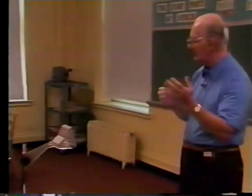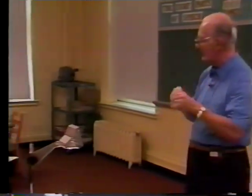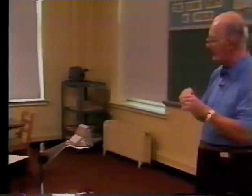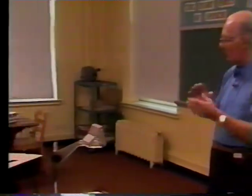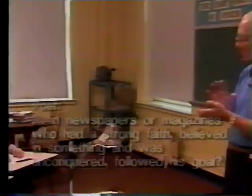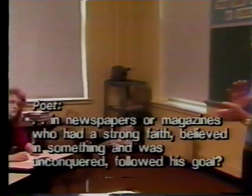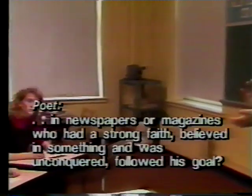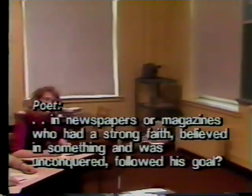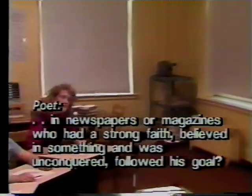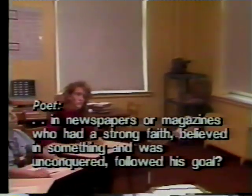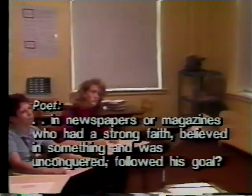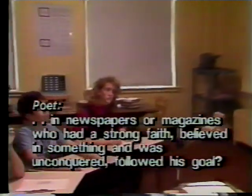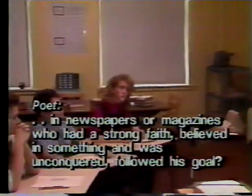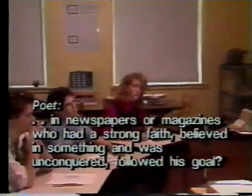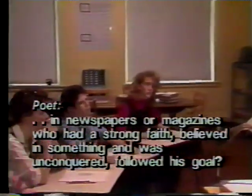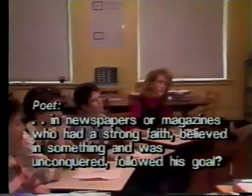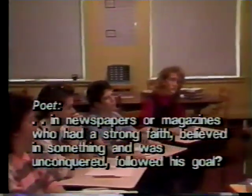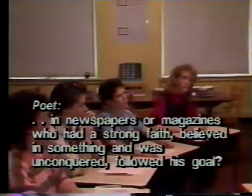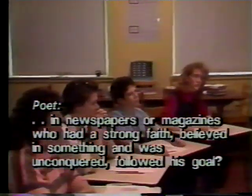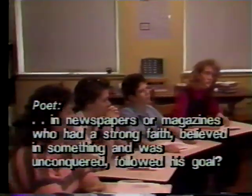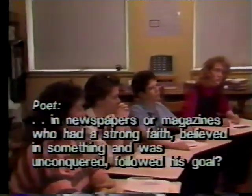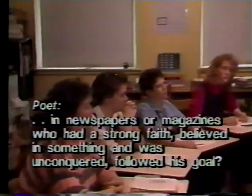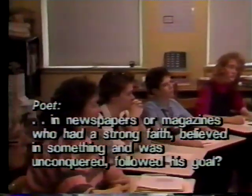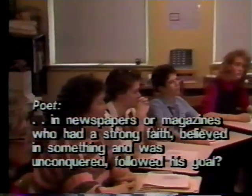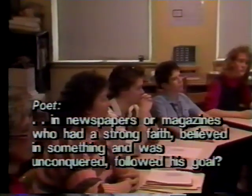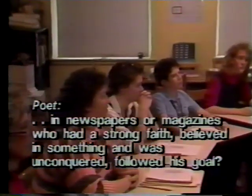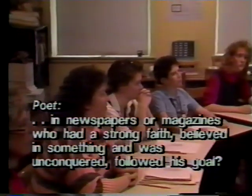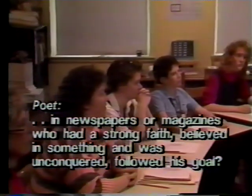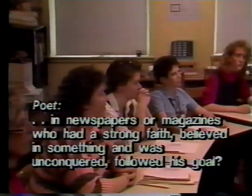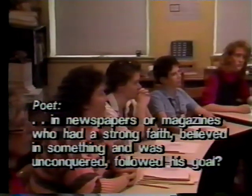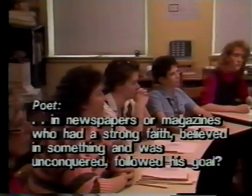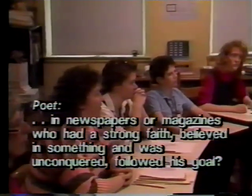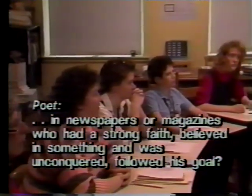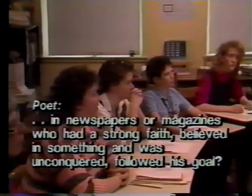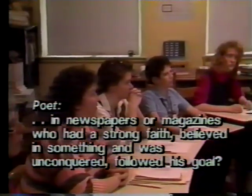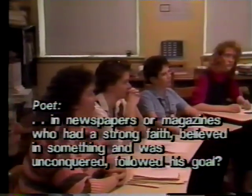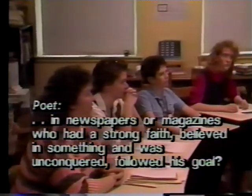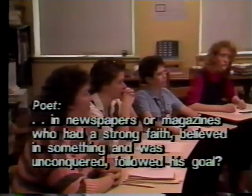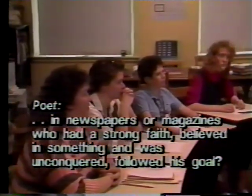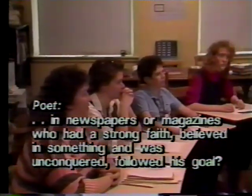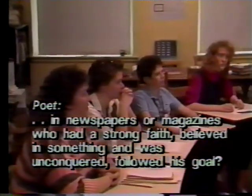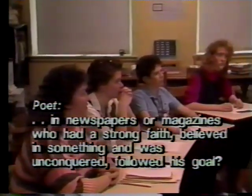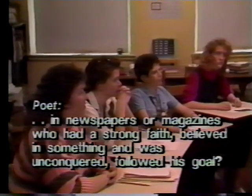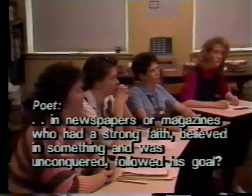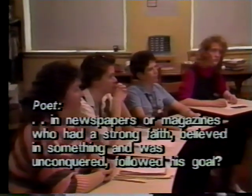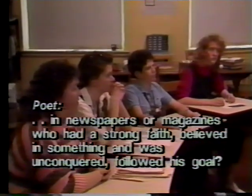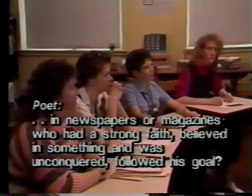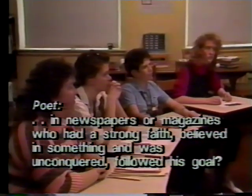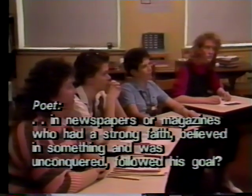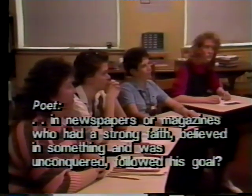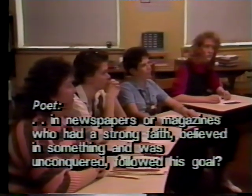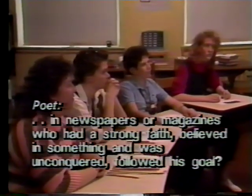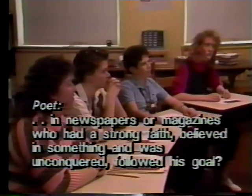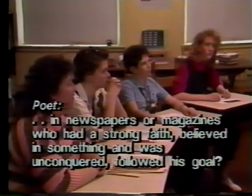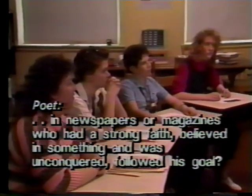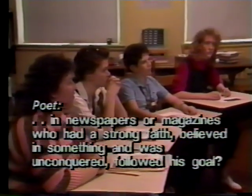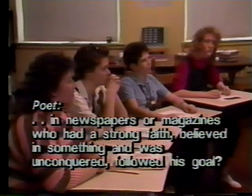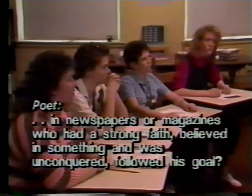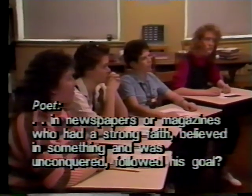in newspapers, magazines, who had a strong faith, believed in something, and